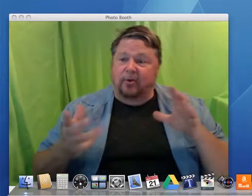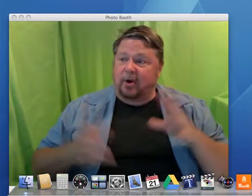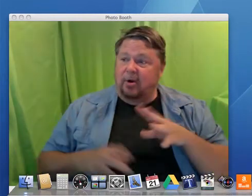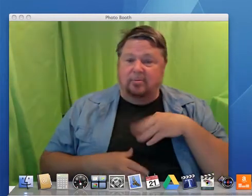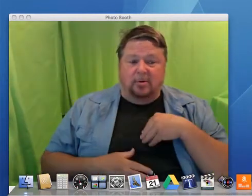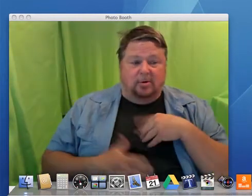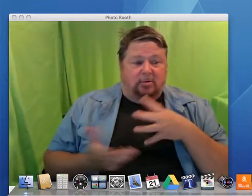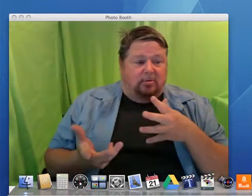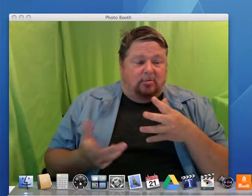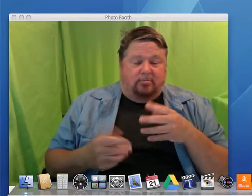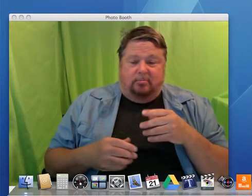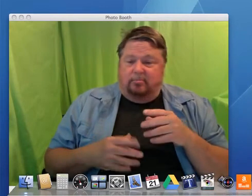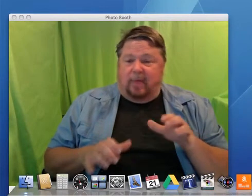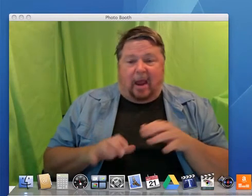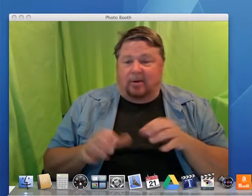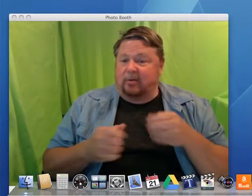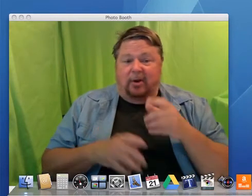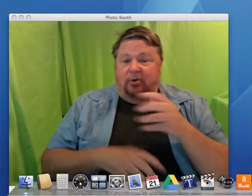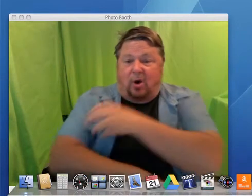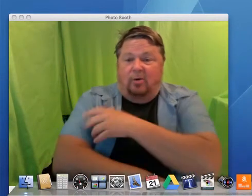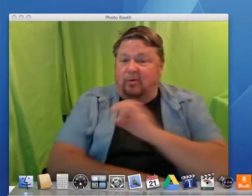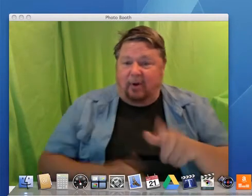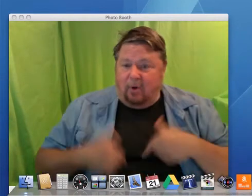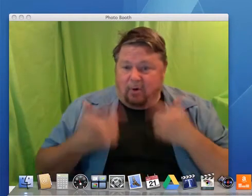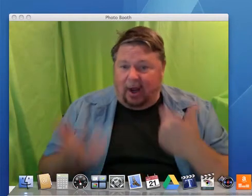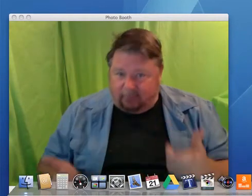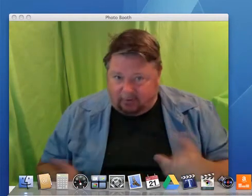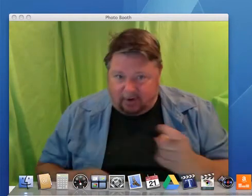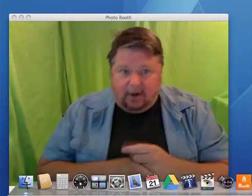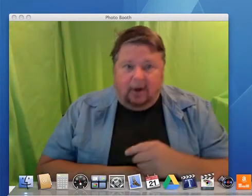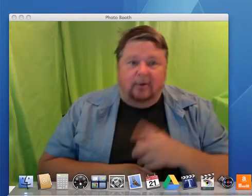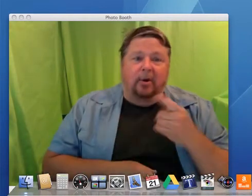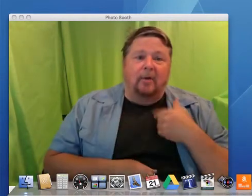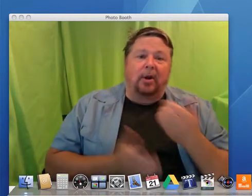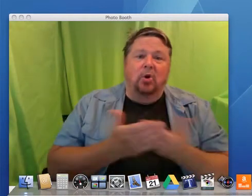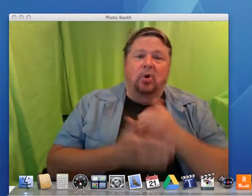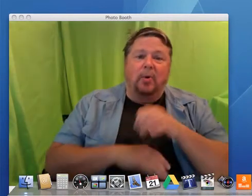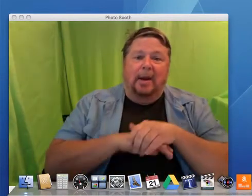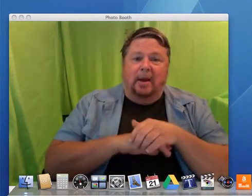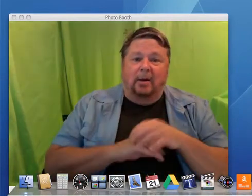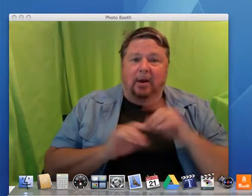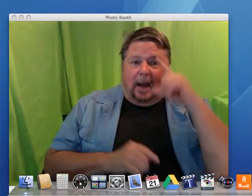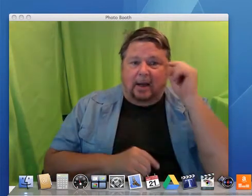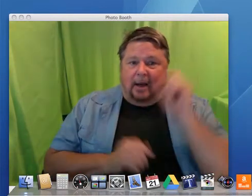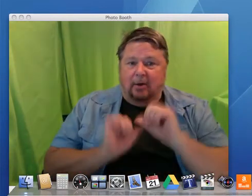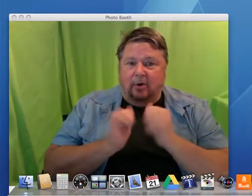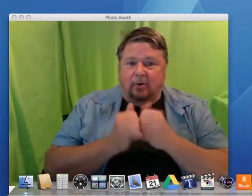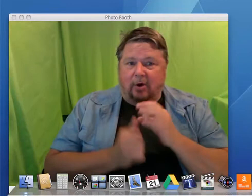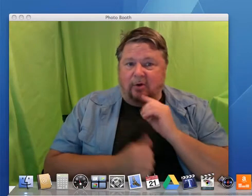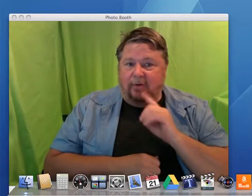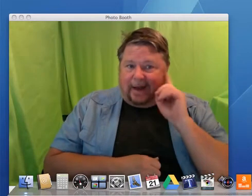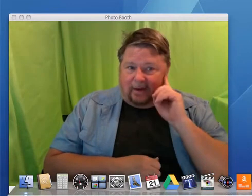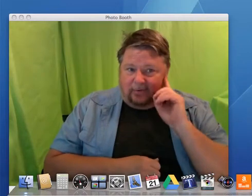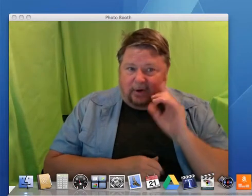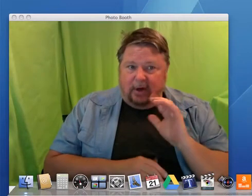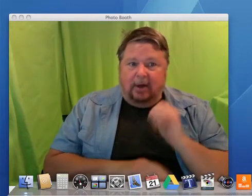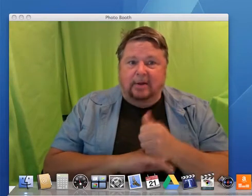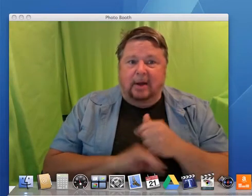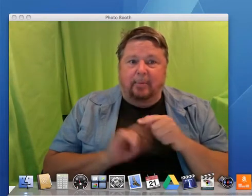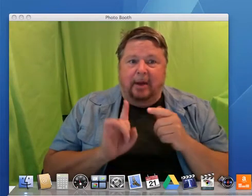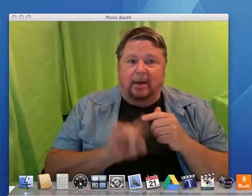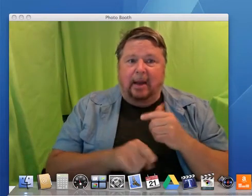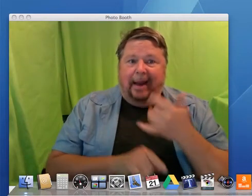active, active and in charge of their own lives, right? So you have the New England Gallaudet Association of the Deaf,